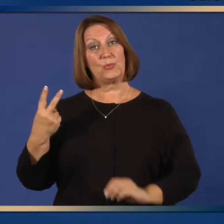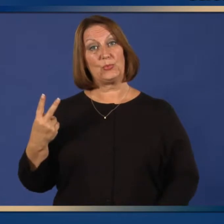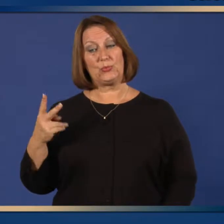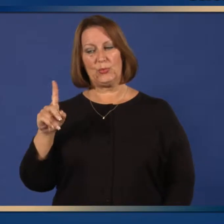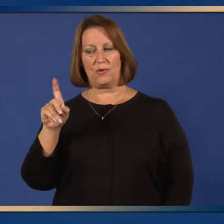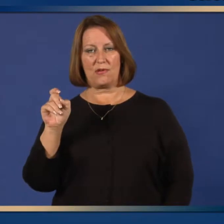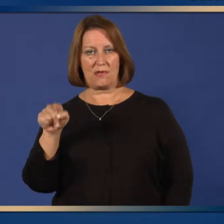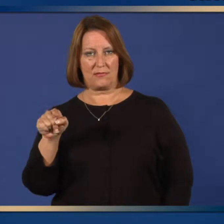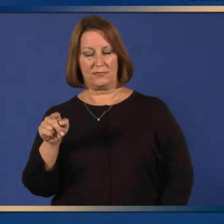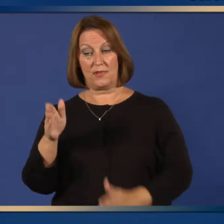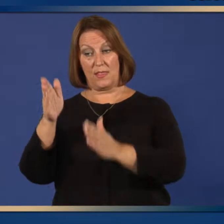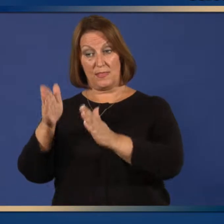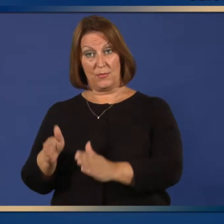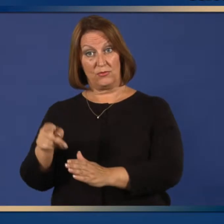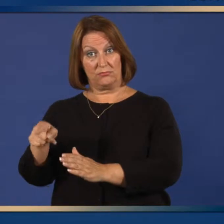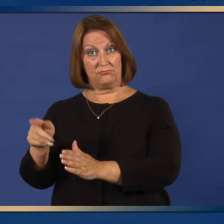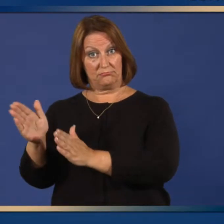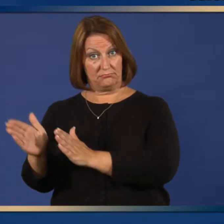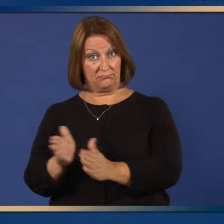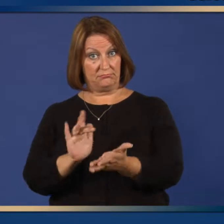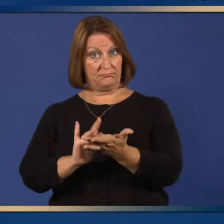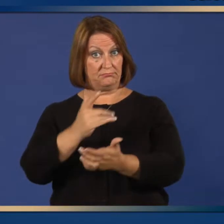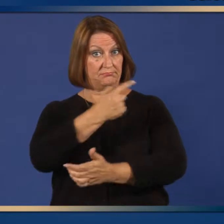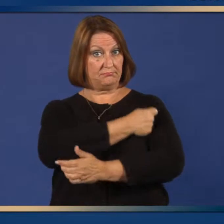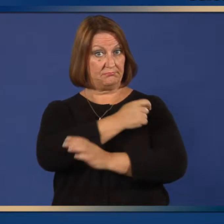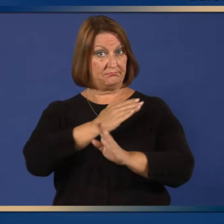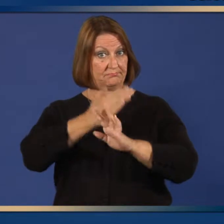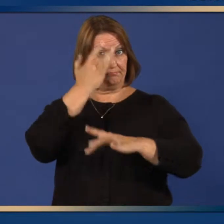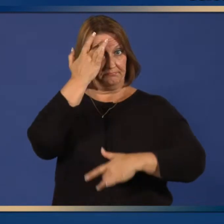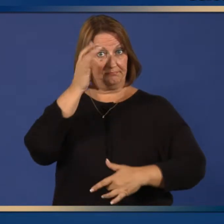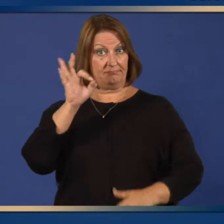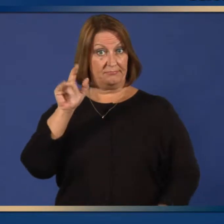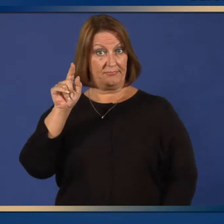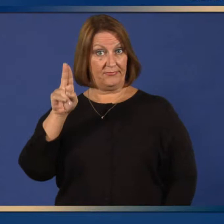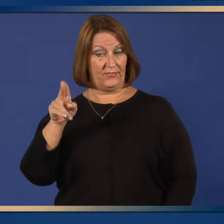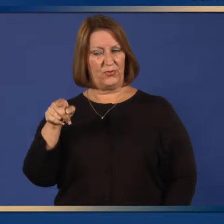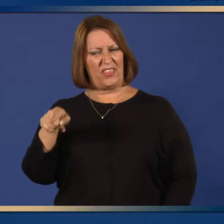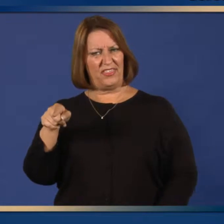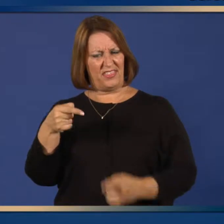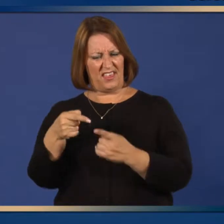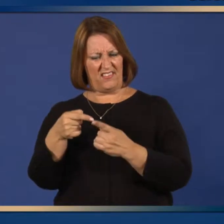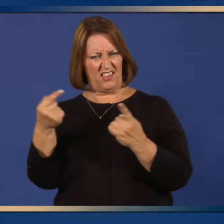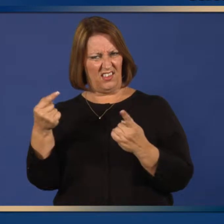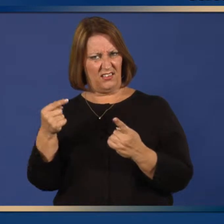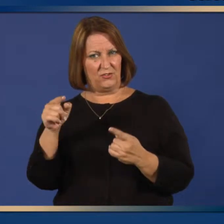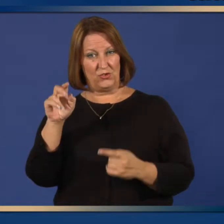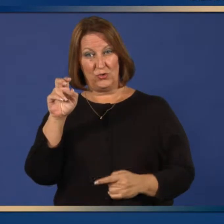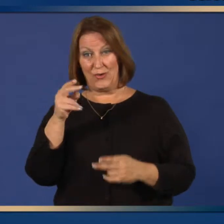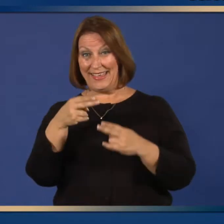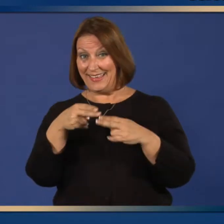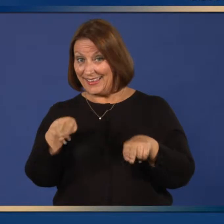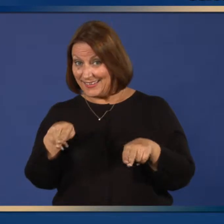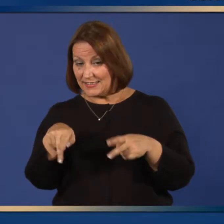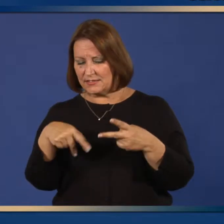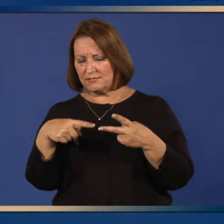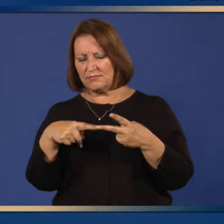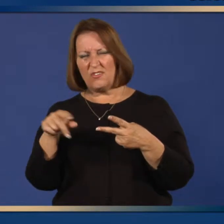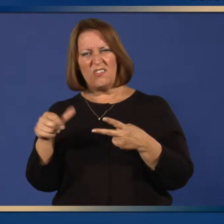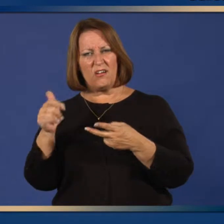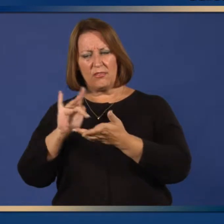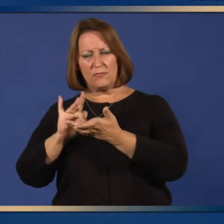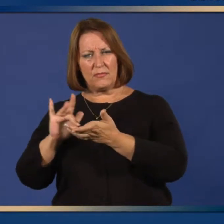2. Does the person to be vaccinated have an allergy to eggs or to a component